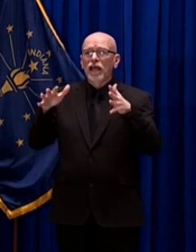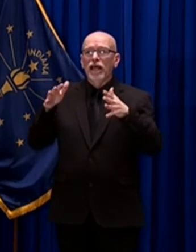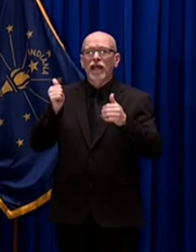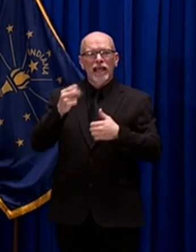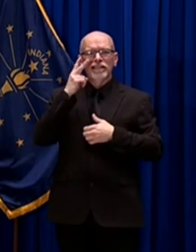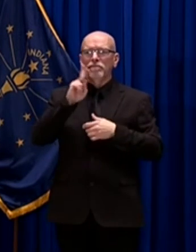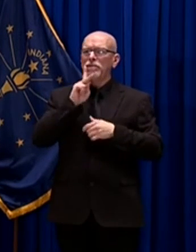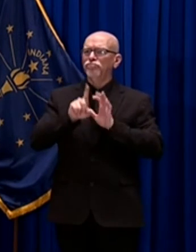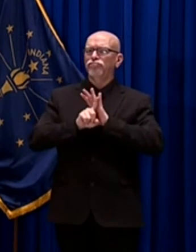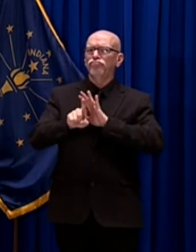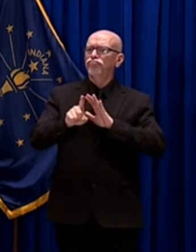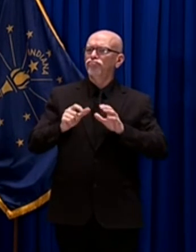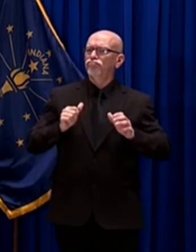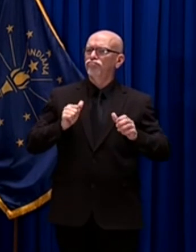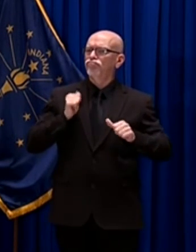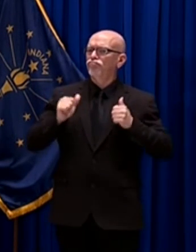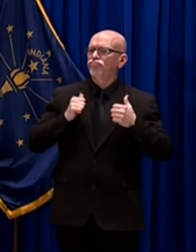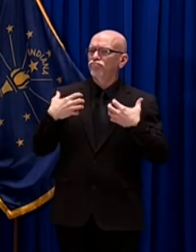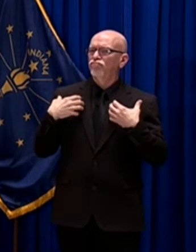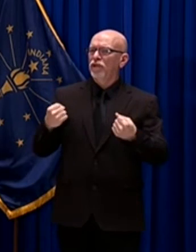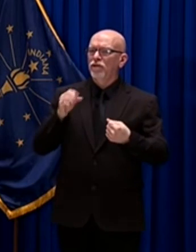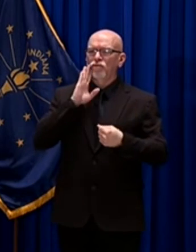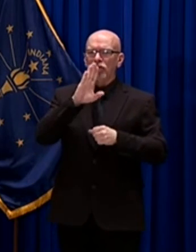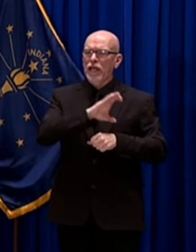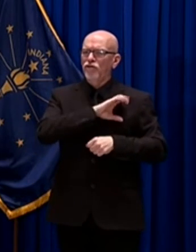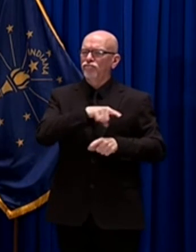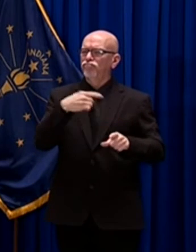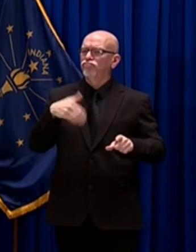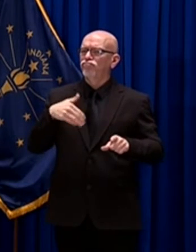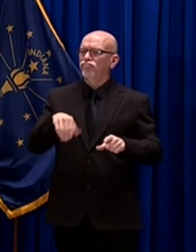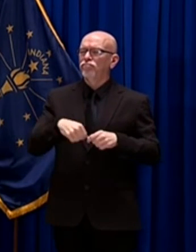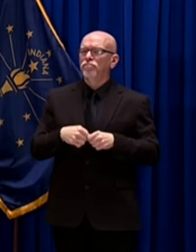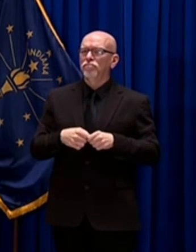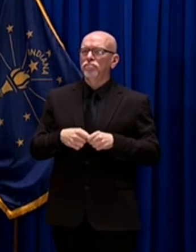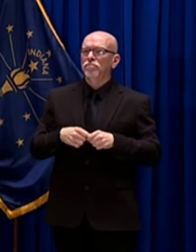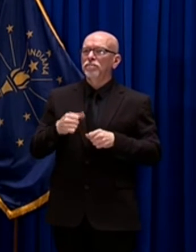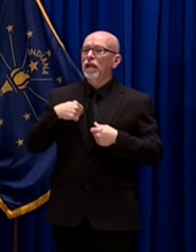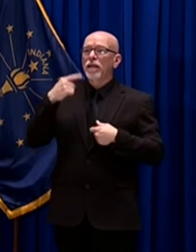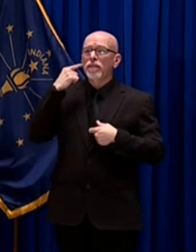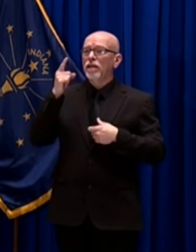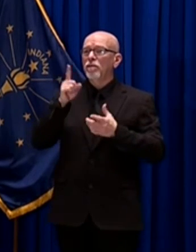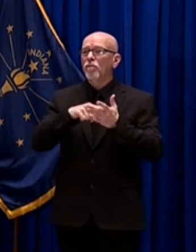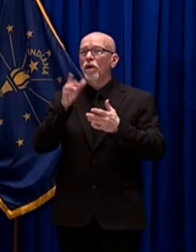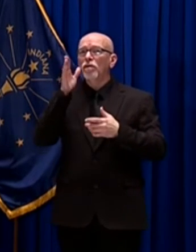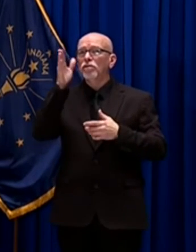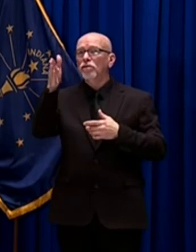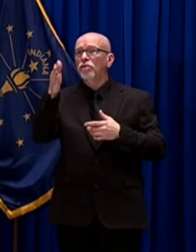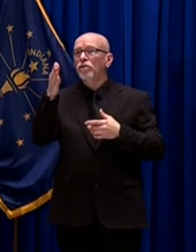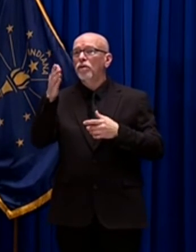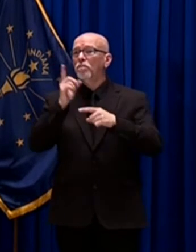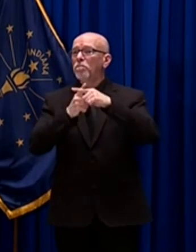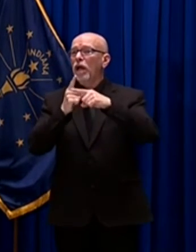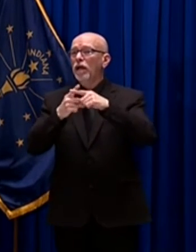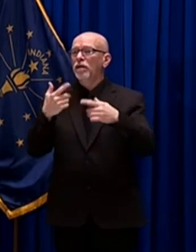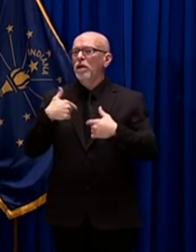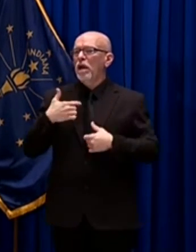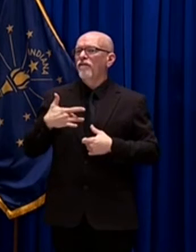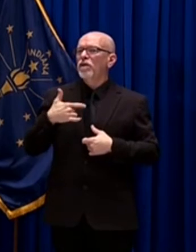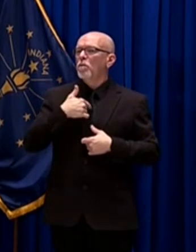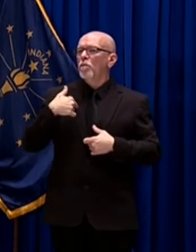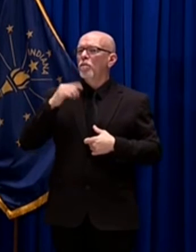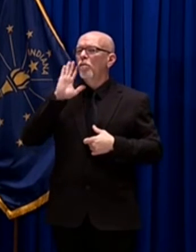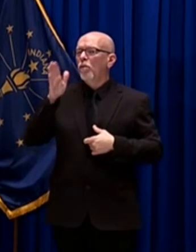revealed. And maybe the silver lining in all of this is not only am I convinced that we're going to come